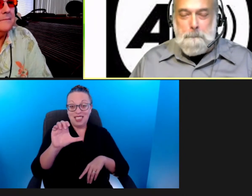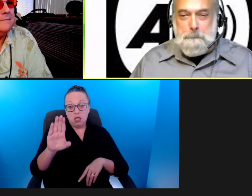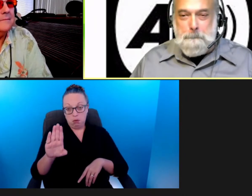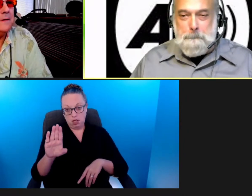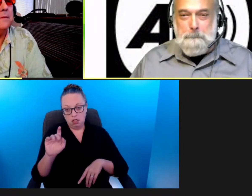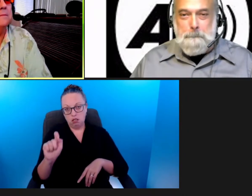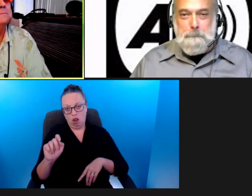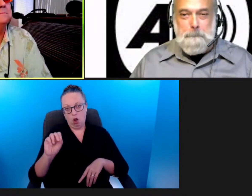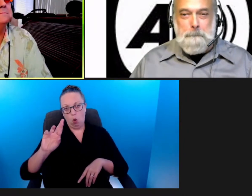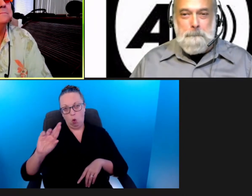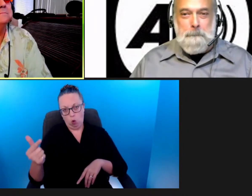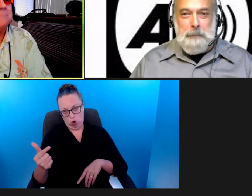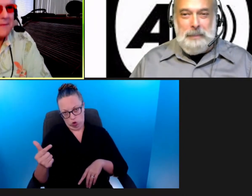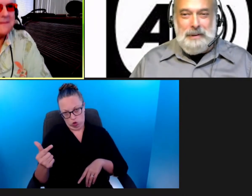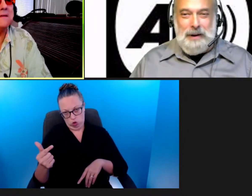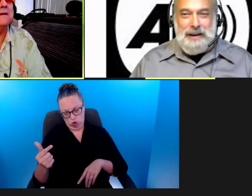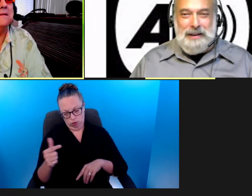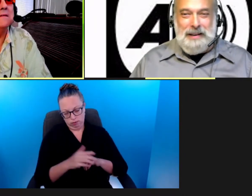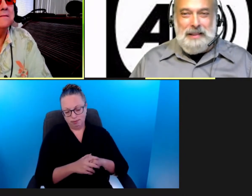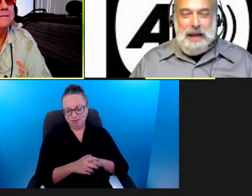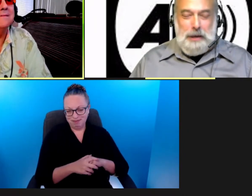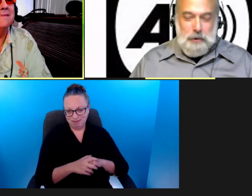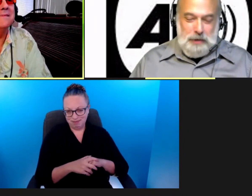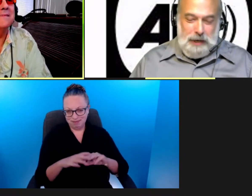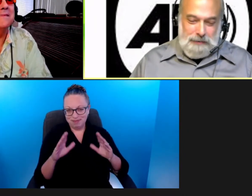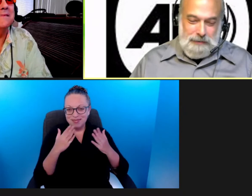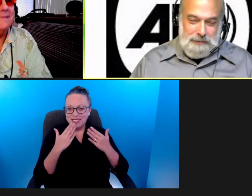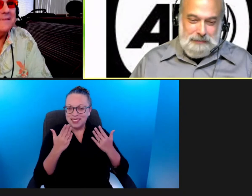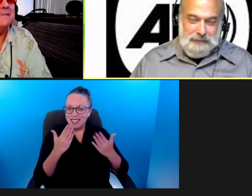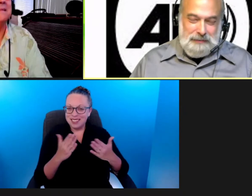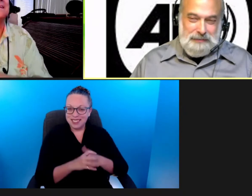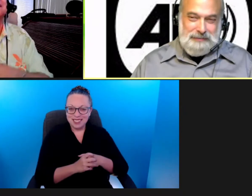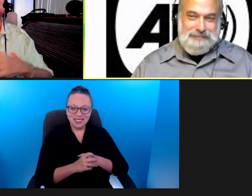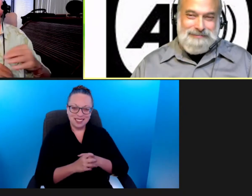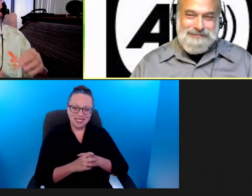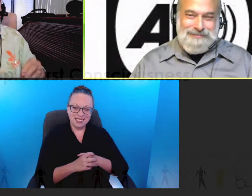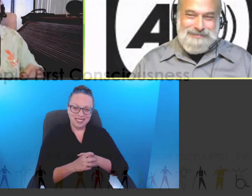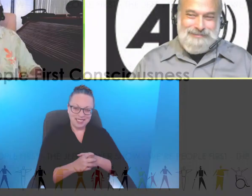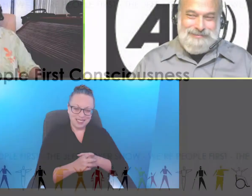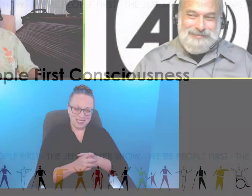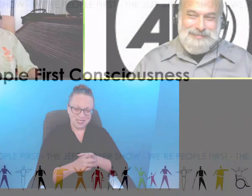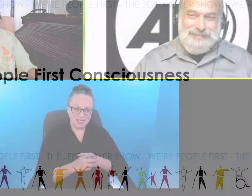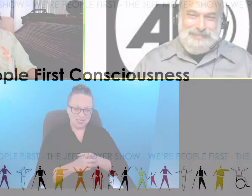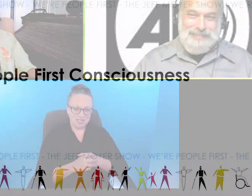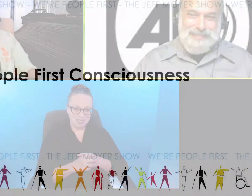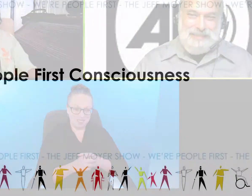adp.acb.org. Cool. Thanks again. Great. Thank you, Jeff.